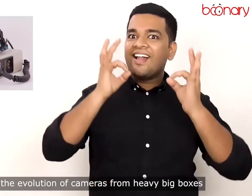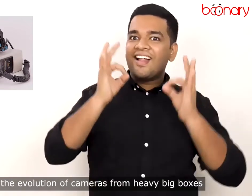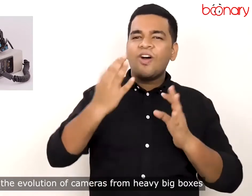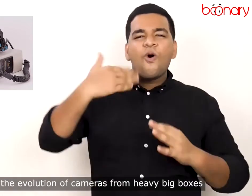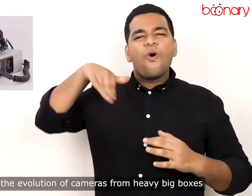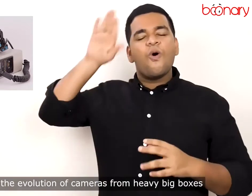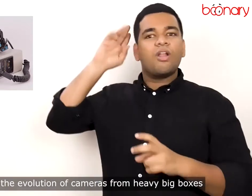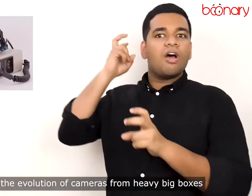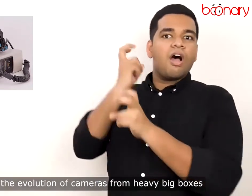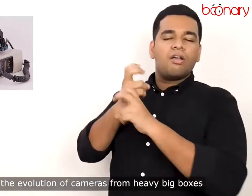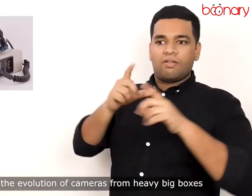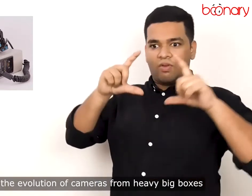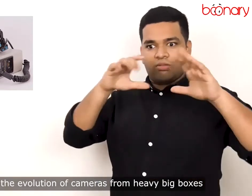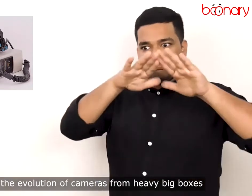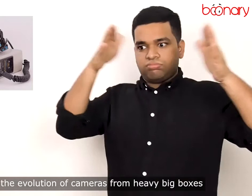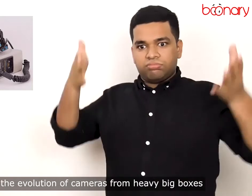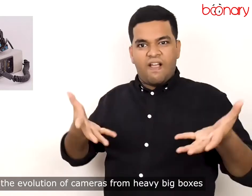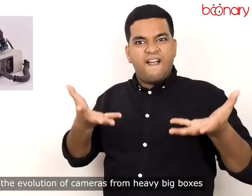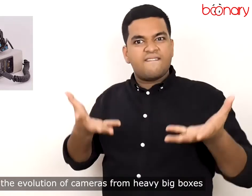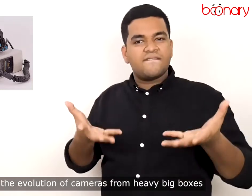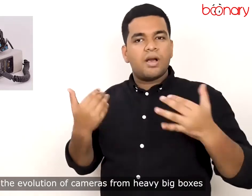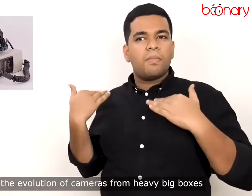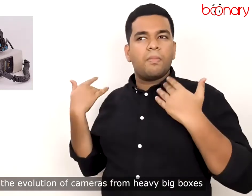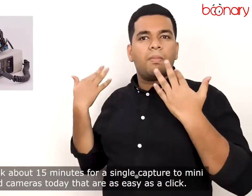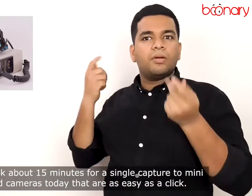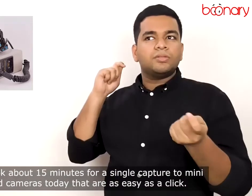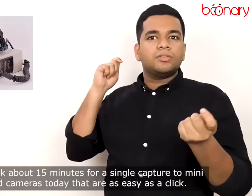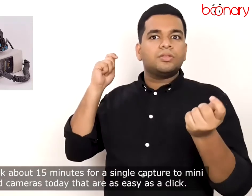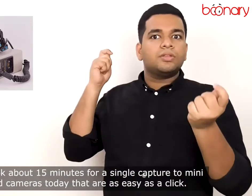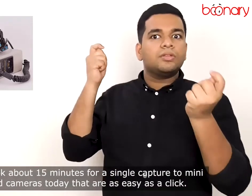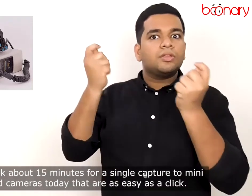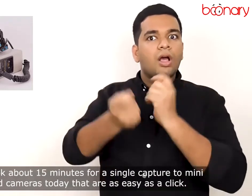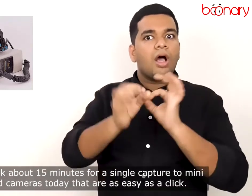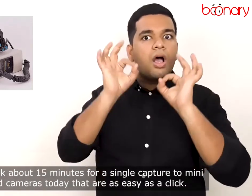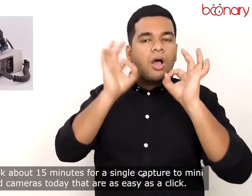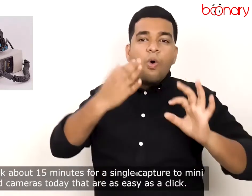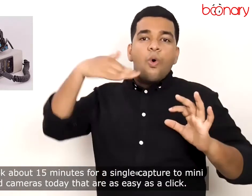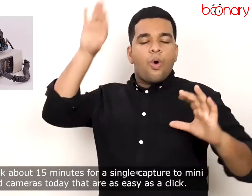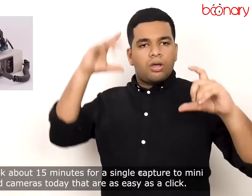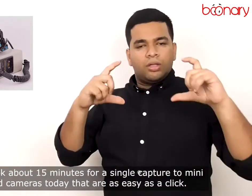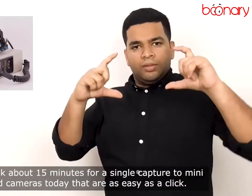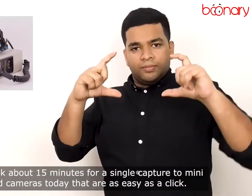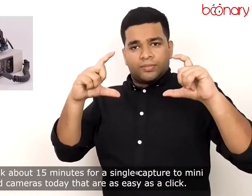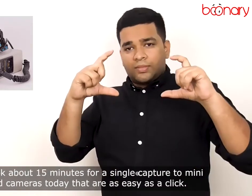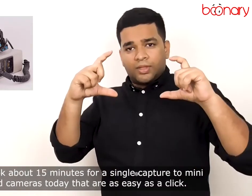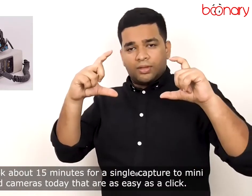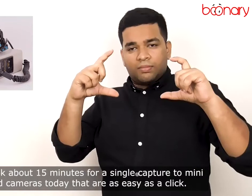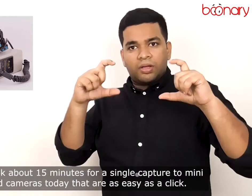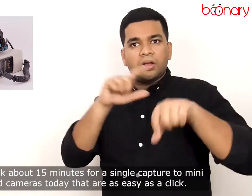the evolution of cameras from heavy big boxes, which took about 15 minutes for